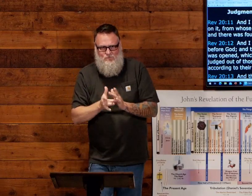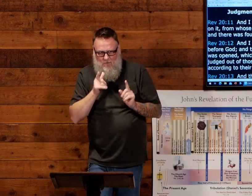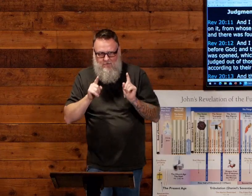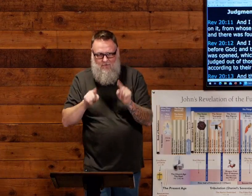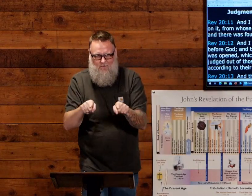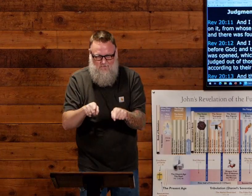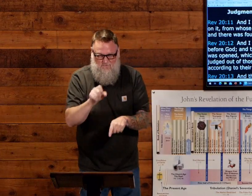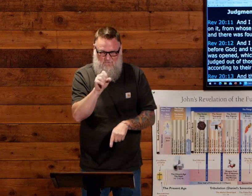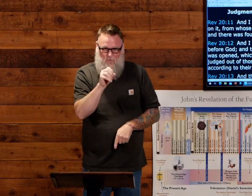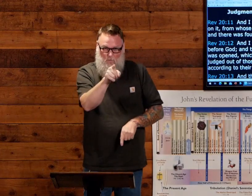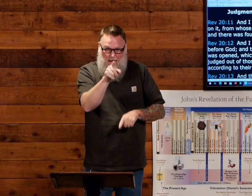Jesus will go.